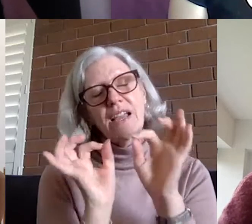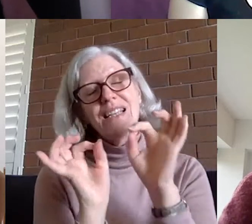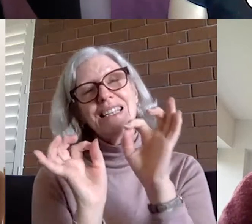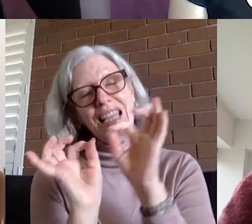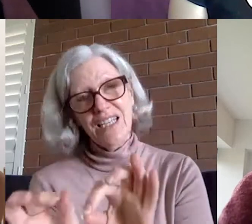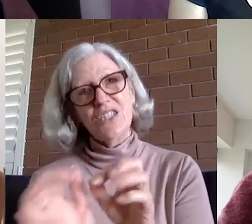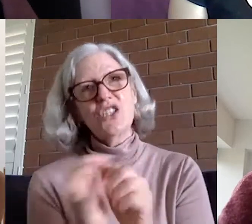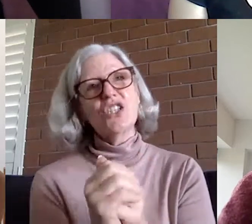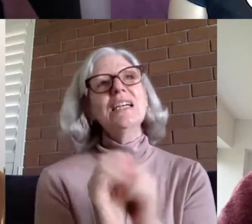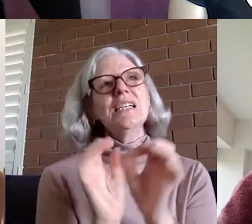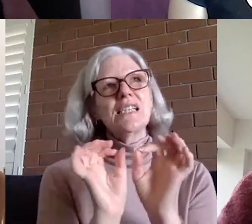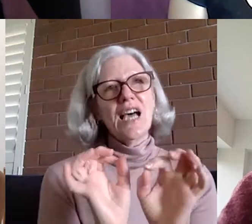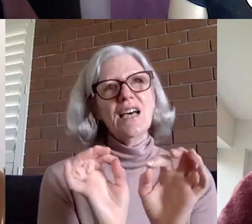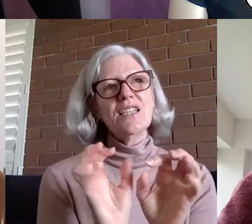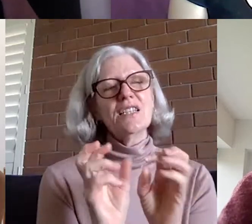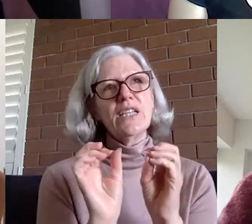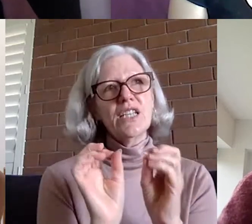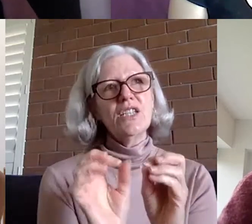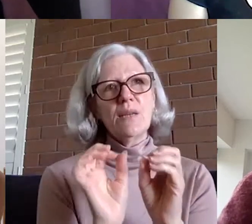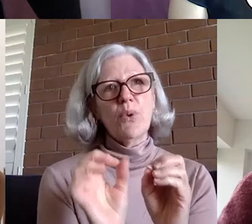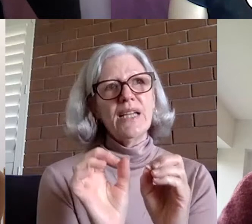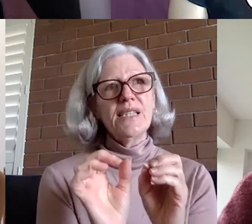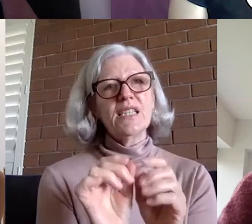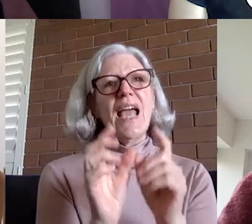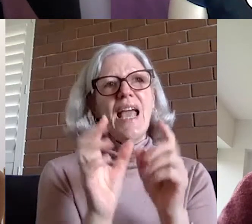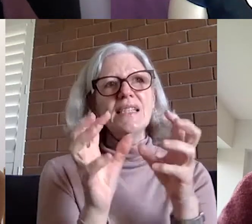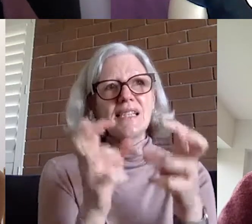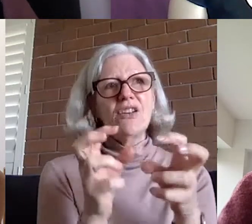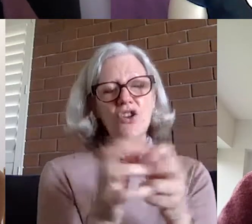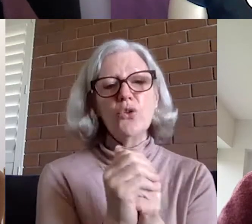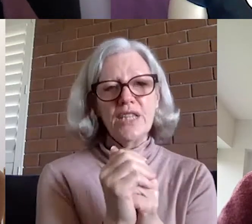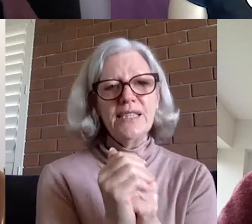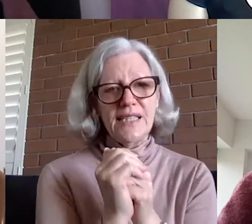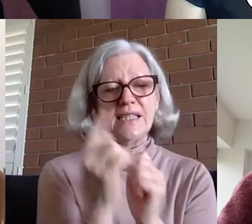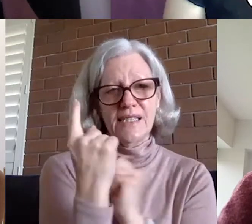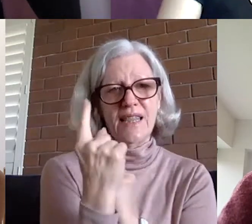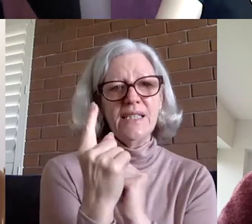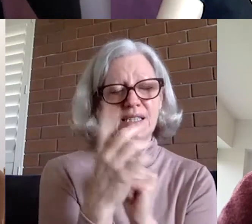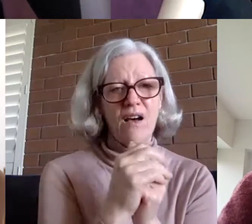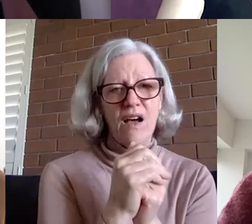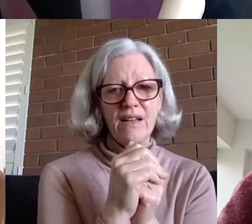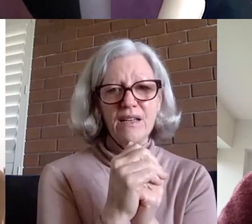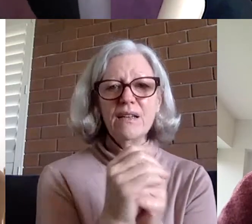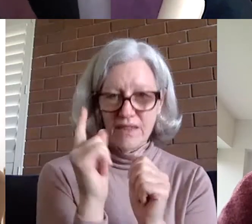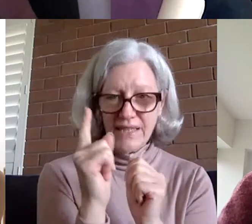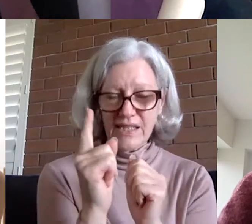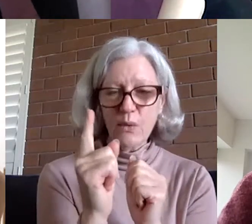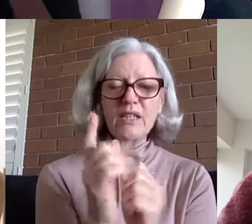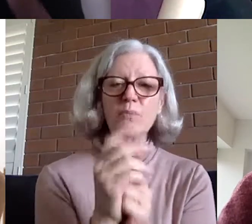sign English started, when teachers embraced it and said, no, this is the sign. That's the one in the